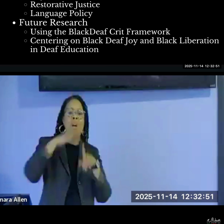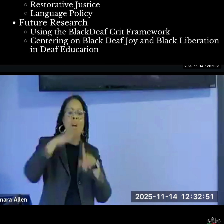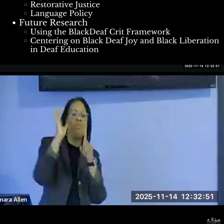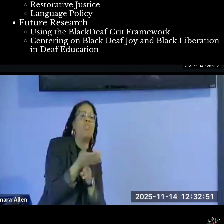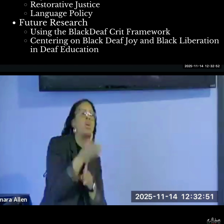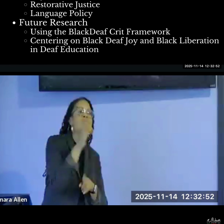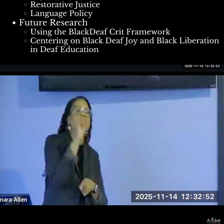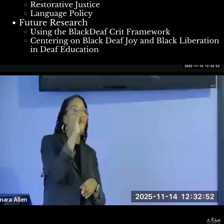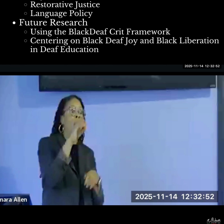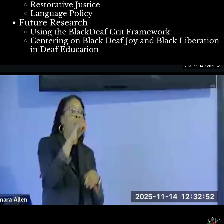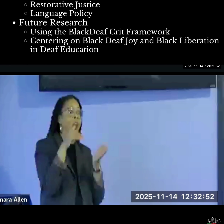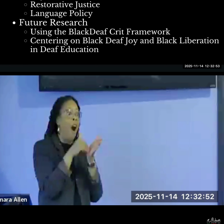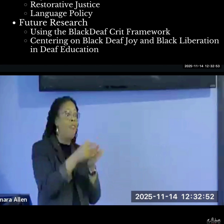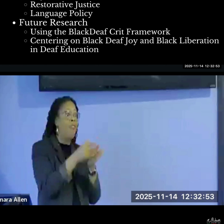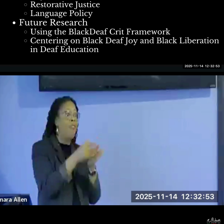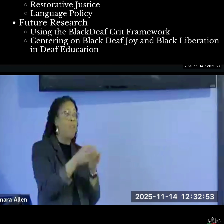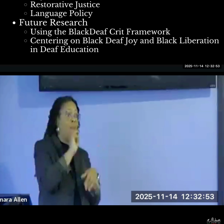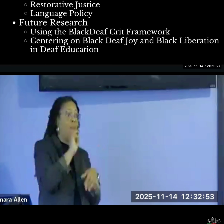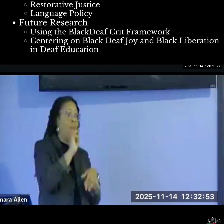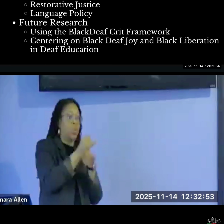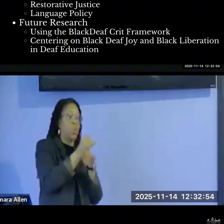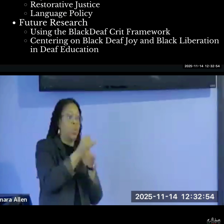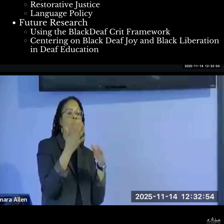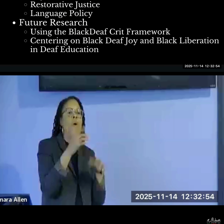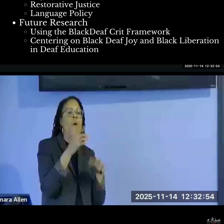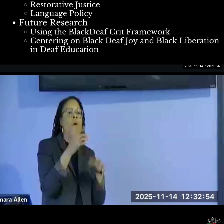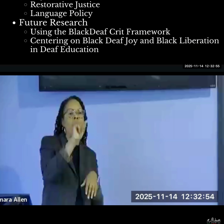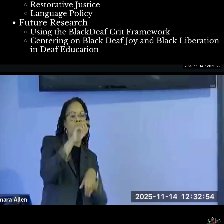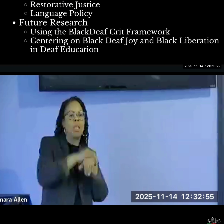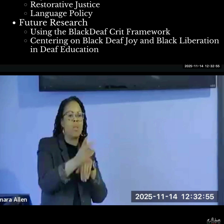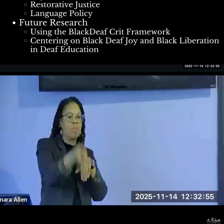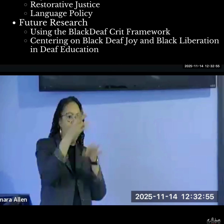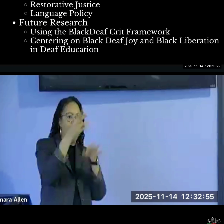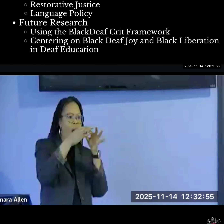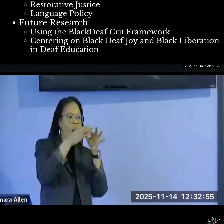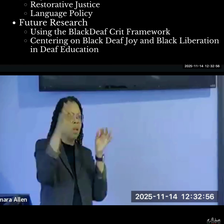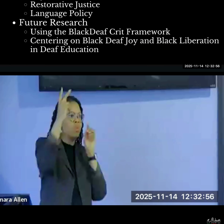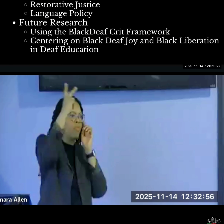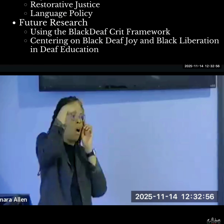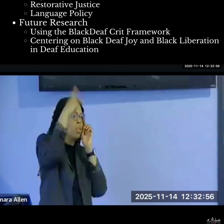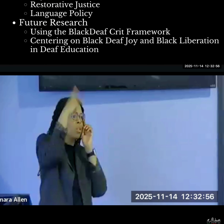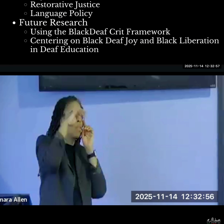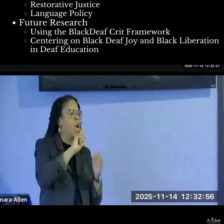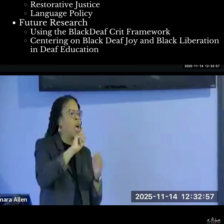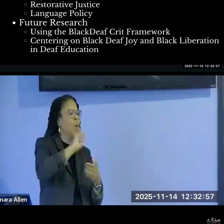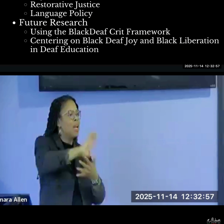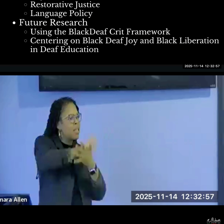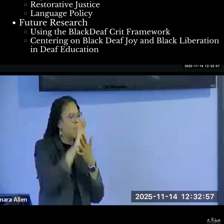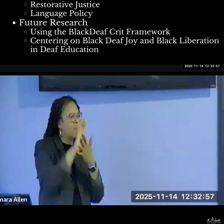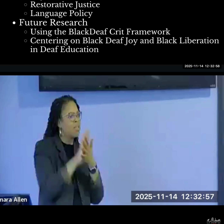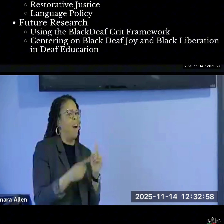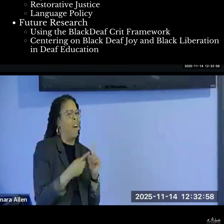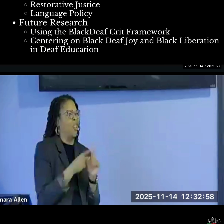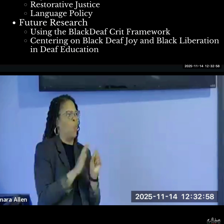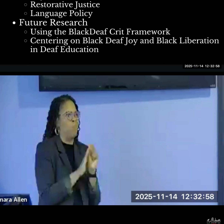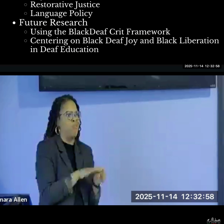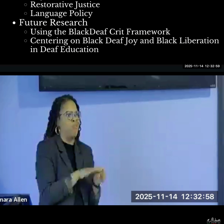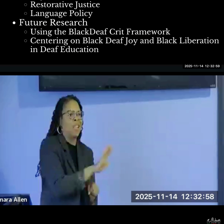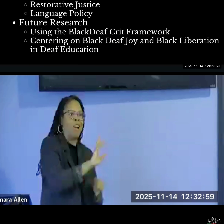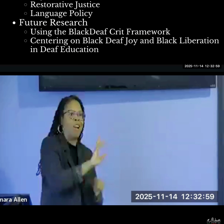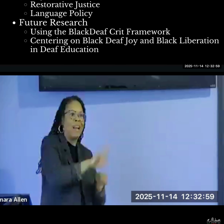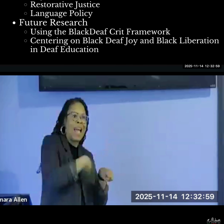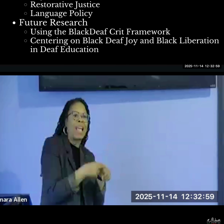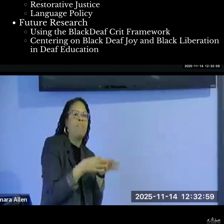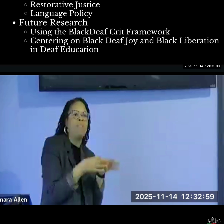they felt oppressed, right? Having that desire to express in a way that they felt comfortable, but not being allowed